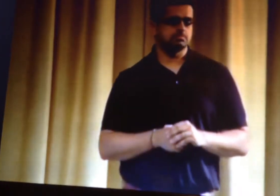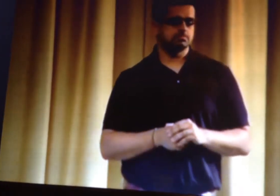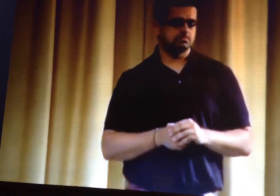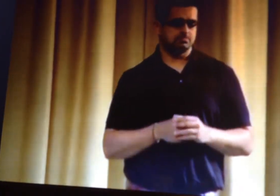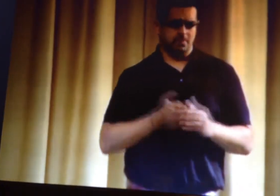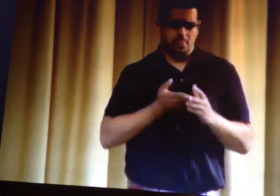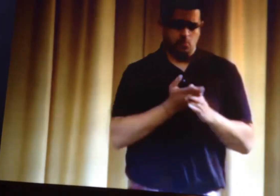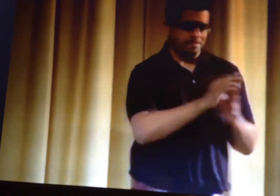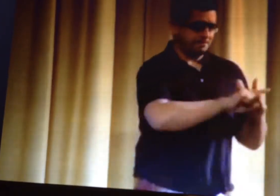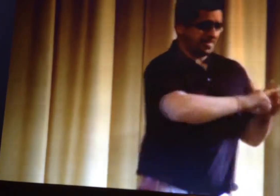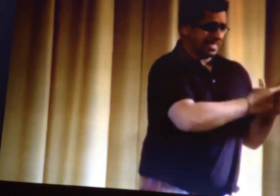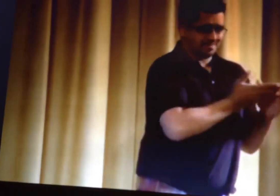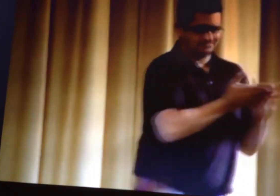Our goal was social change.